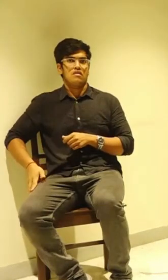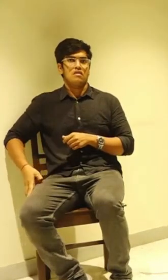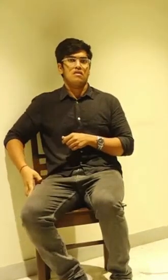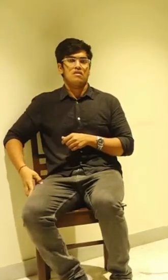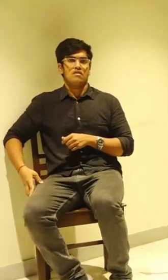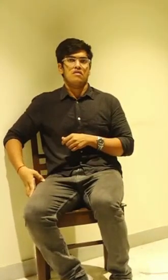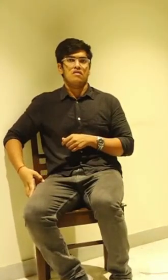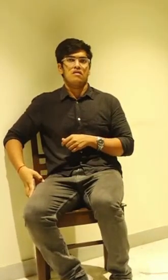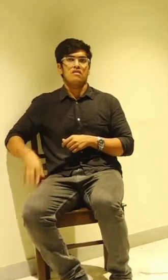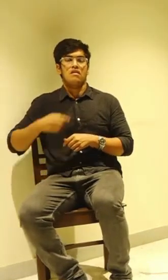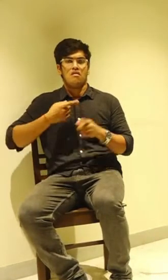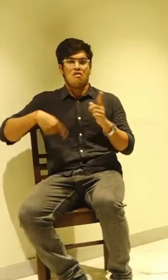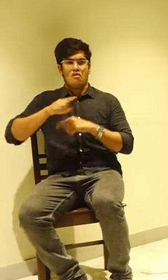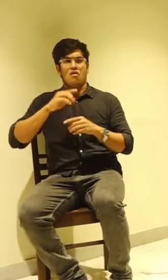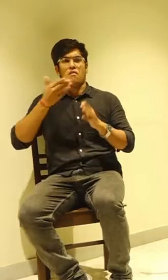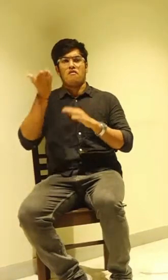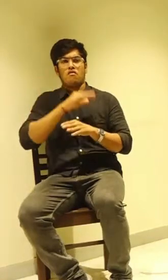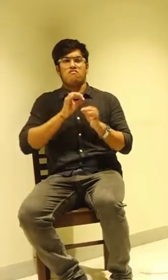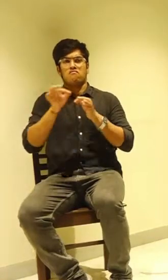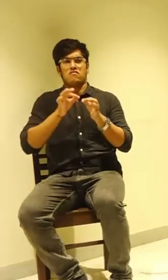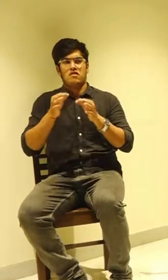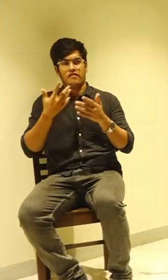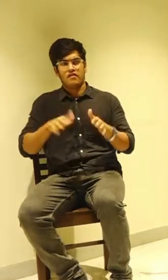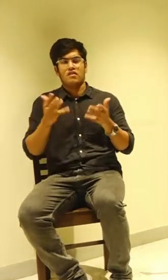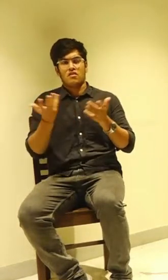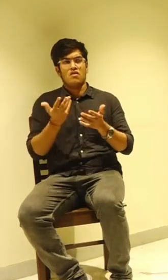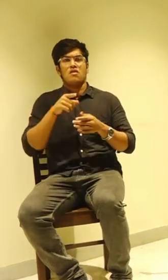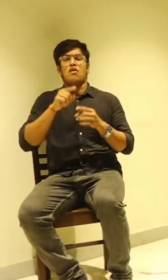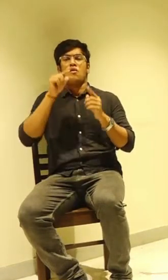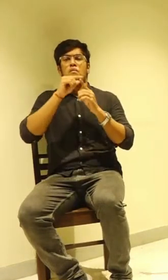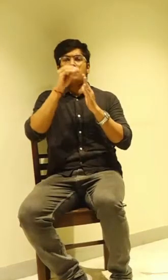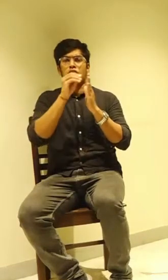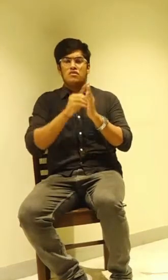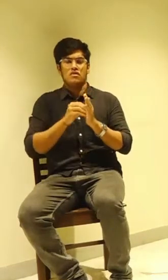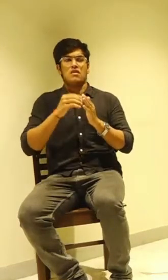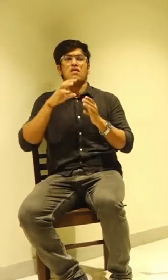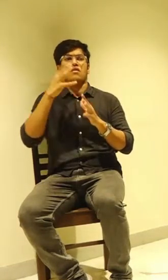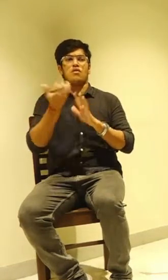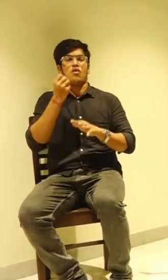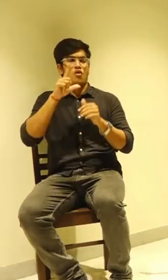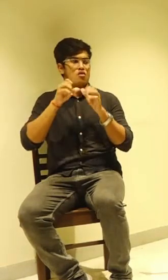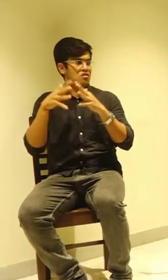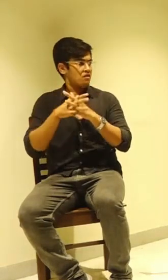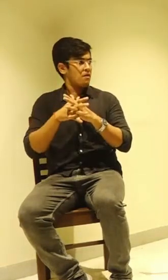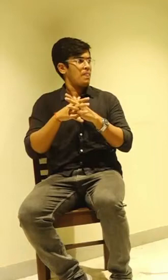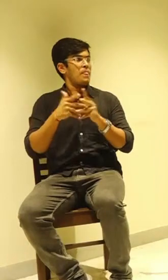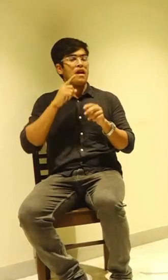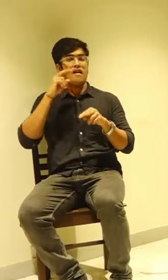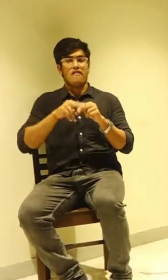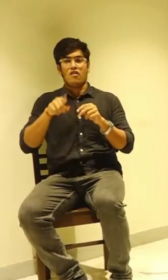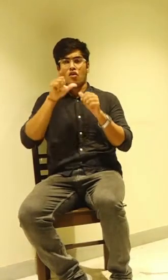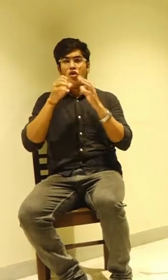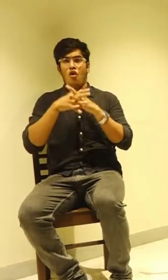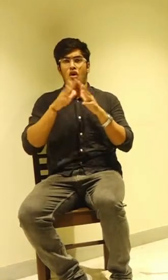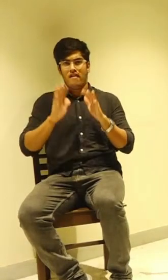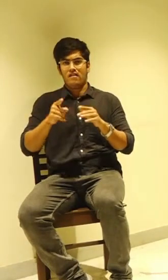we were mentioning that example earlier, if you just see the words procedure established by law, it sounds like if there is a law and it has the procedure,